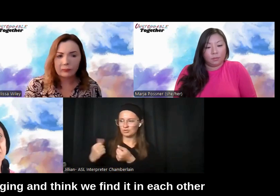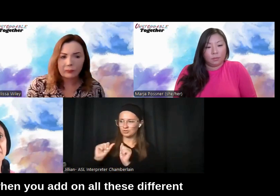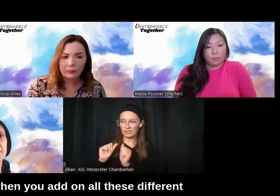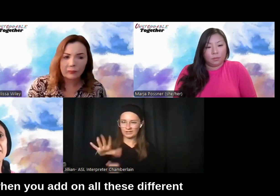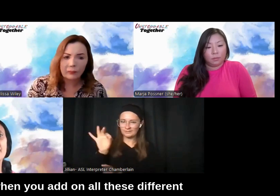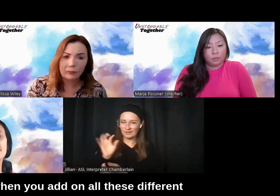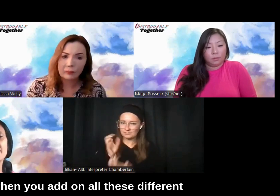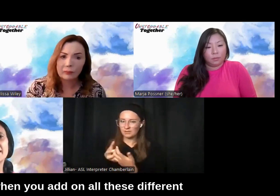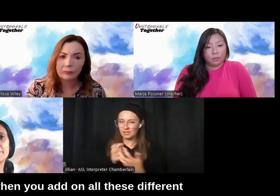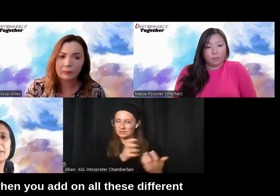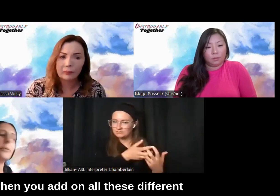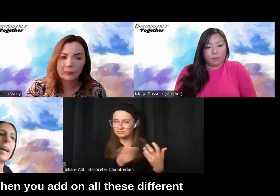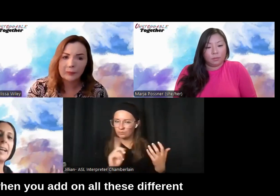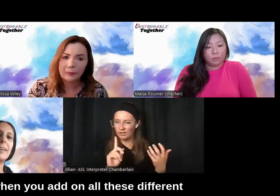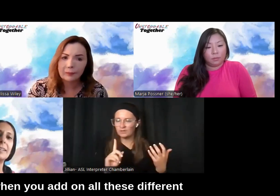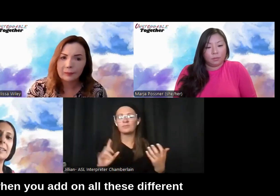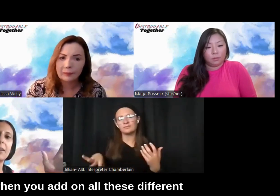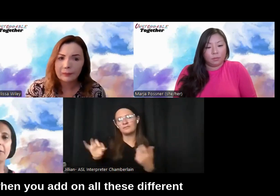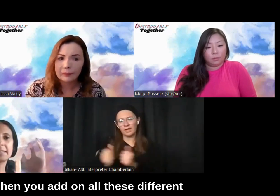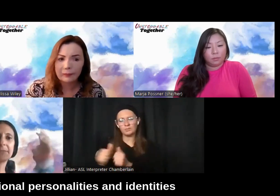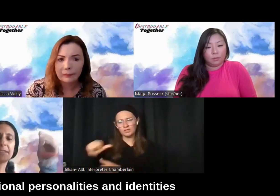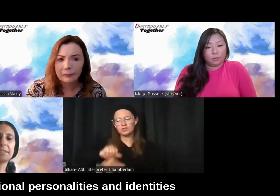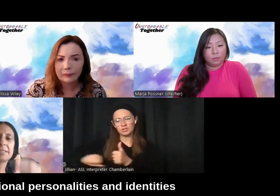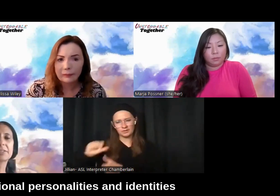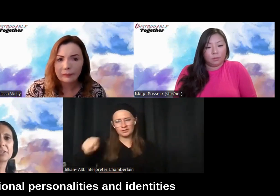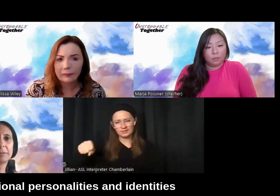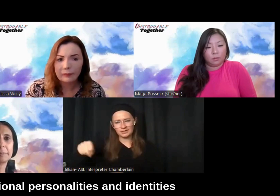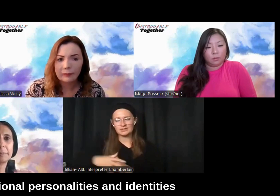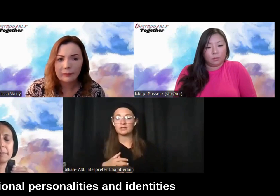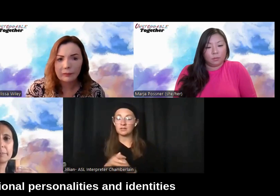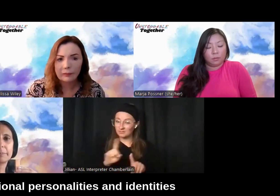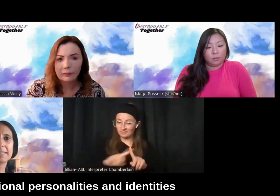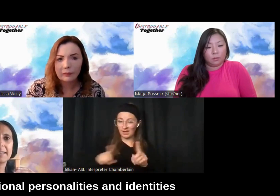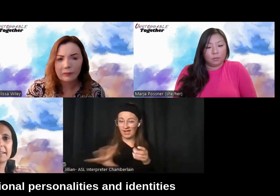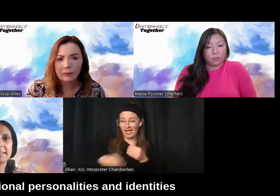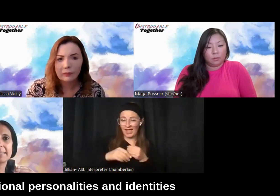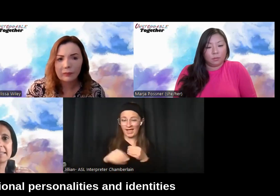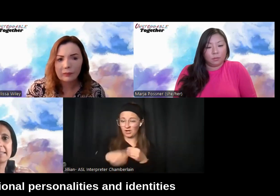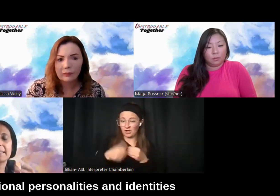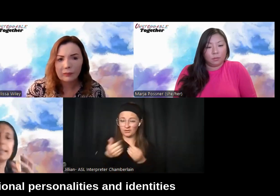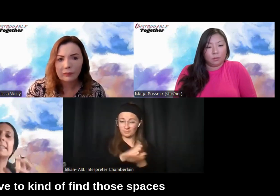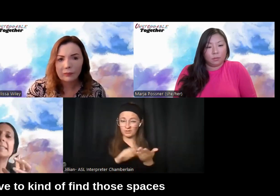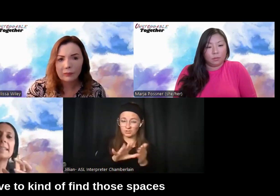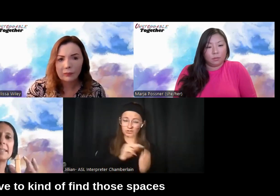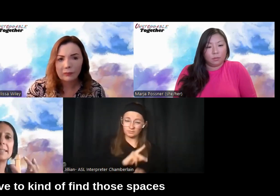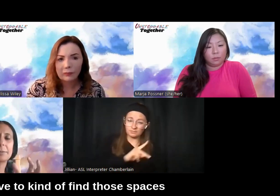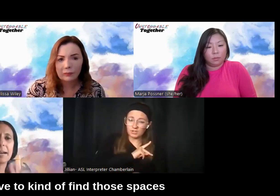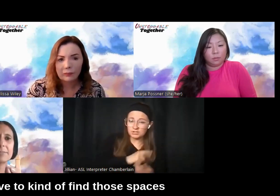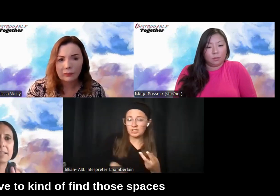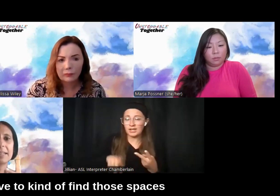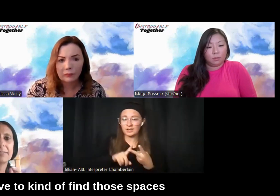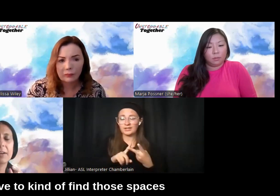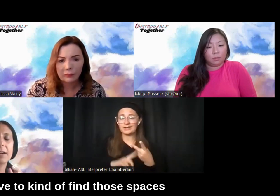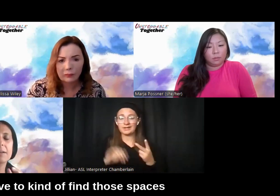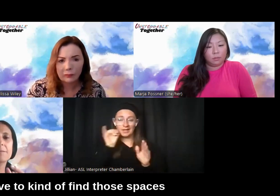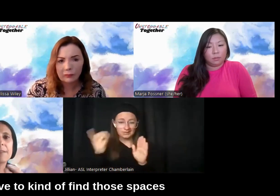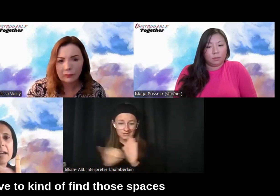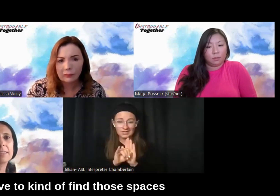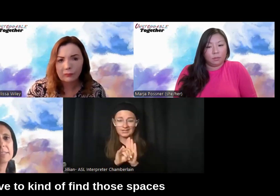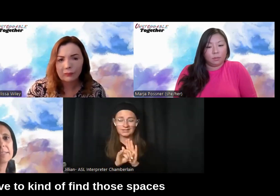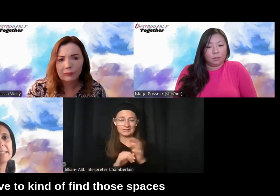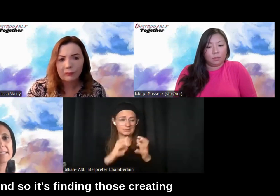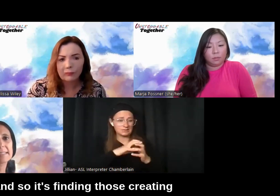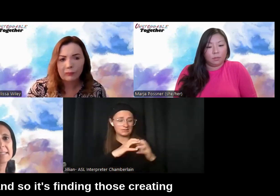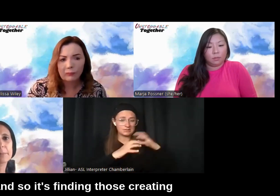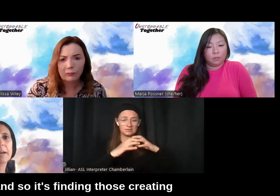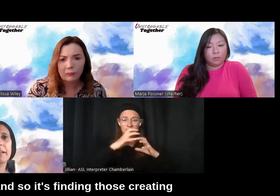each other. But then when you add on all these different intersectional personalities and identities, you have to kind of find